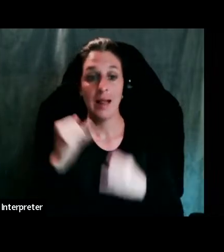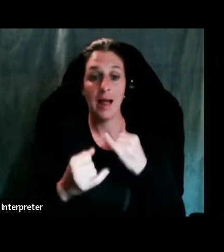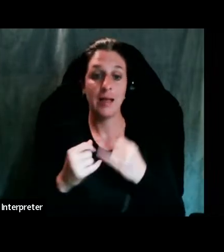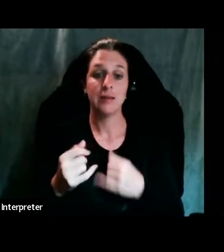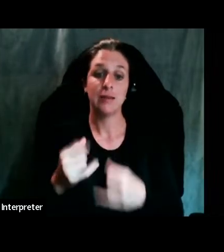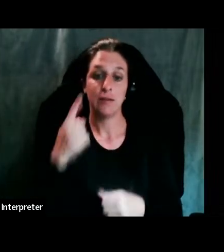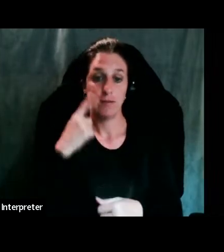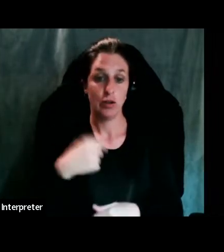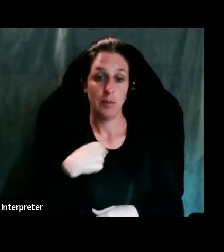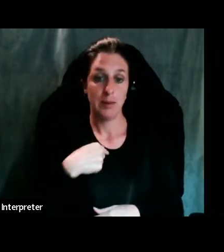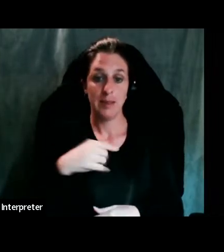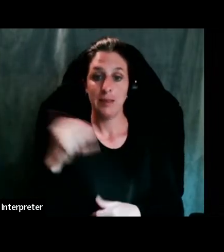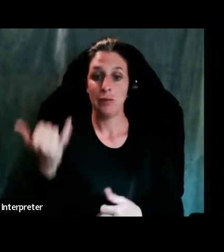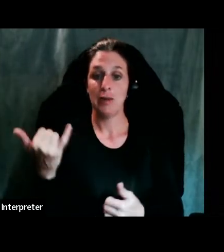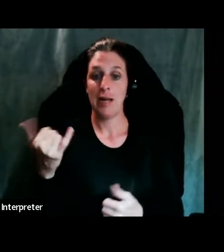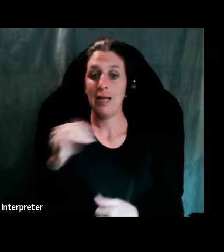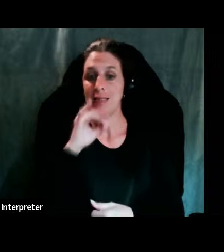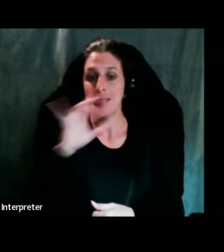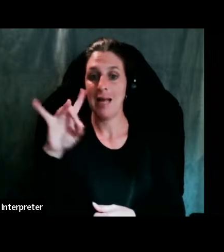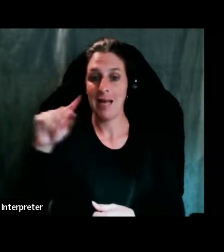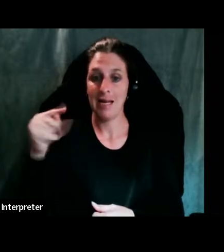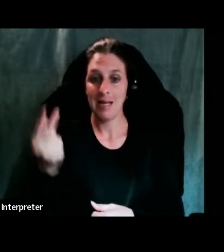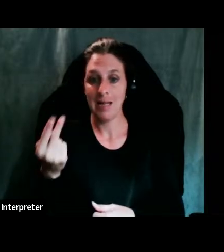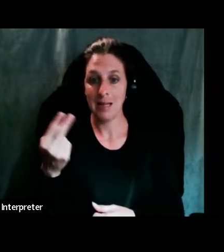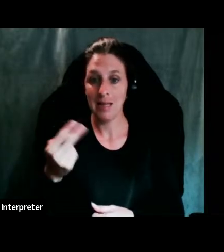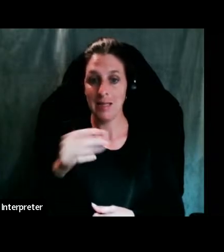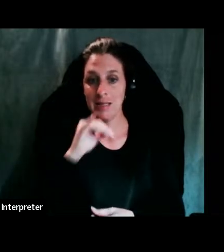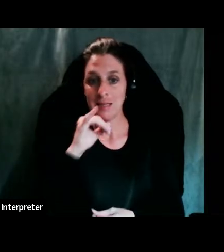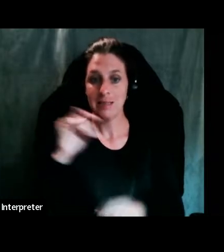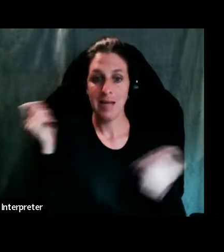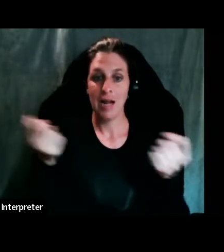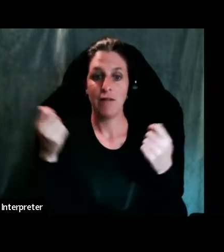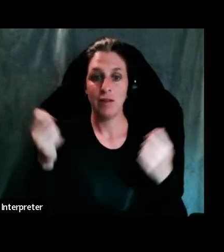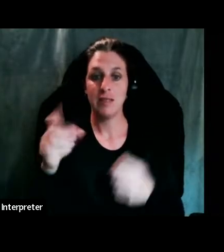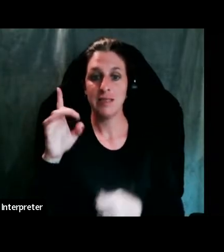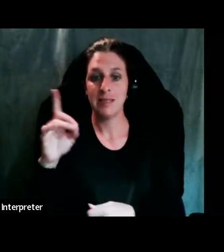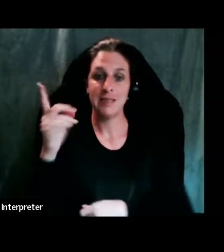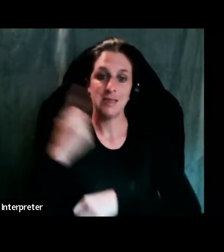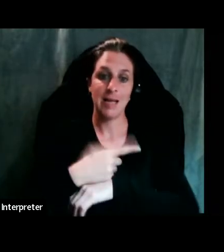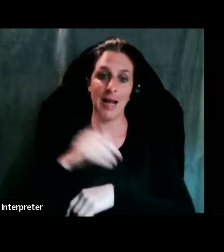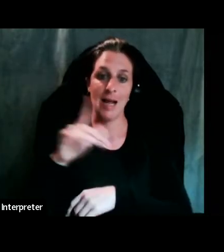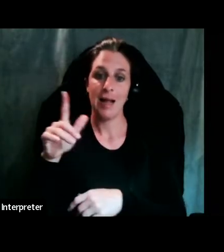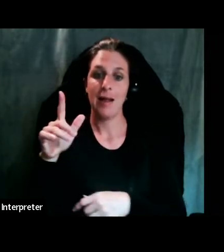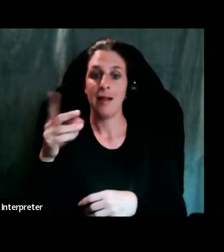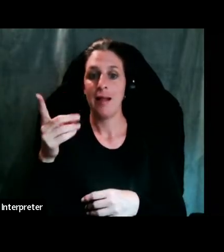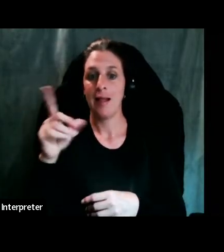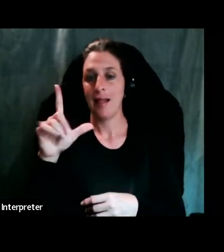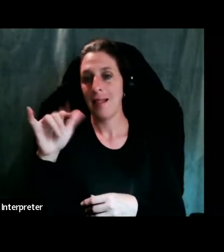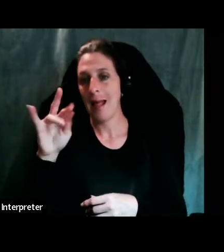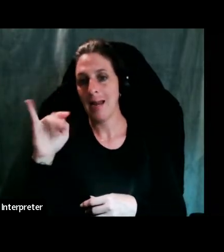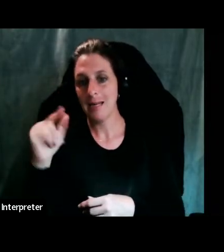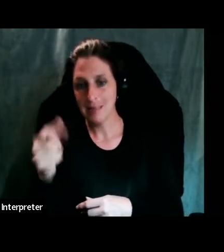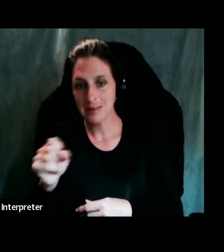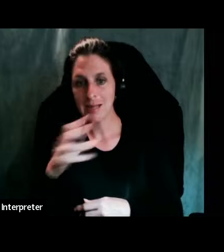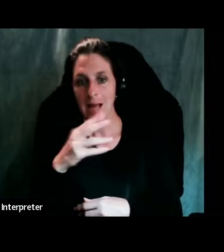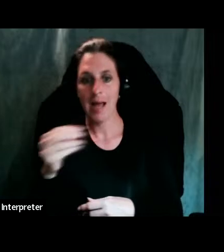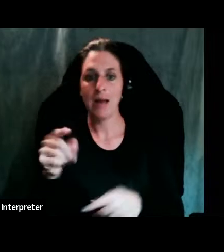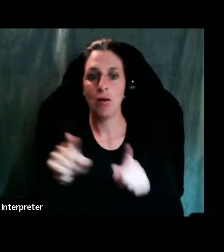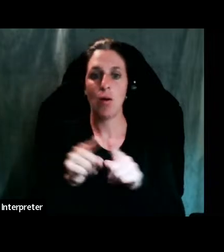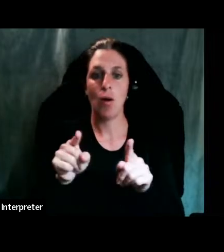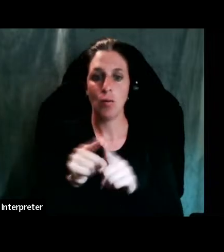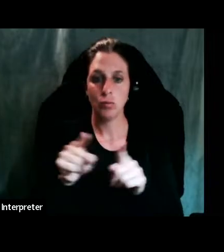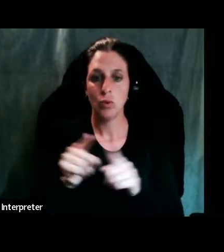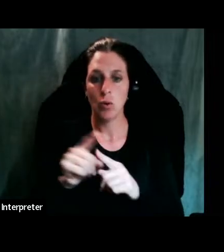the 80th anniversary of the D-Day landings along the Normandy coast during World War II. I want to acknowledge that this